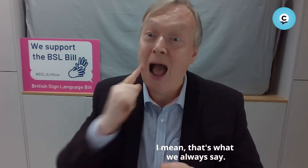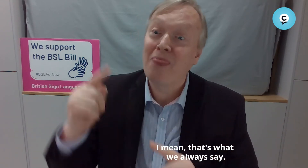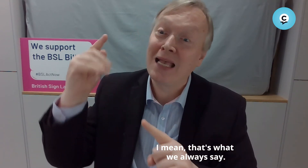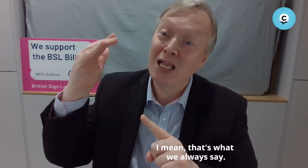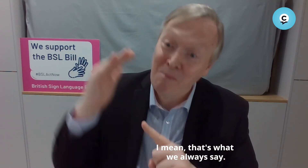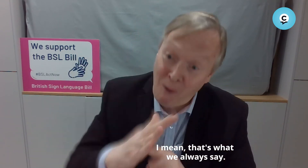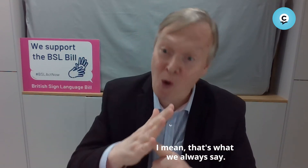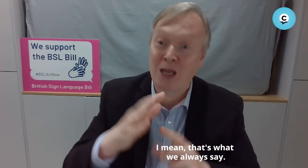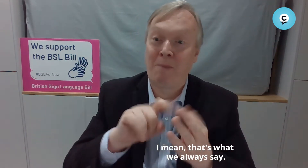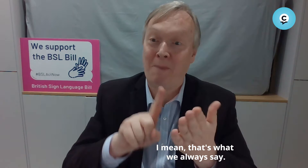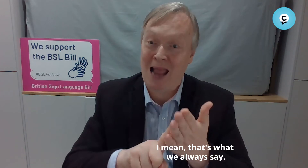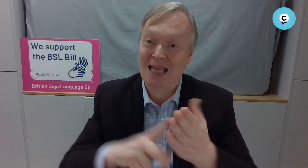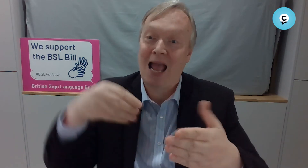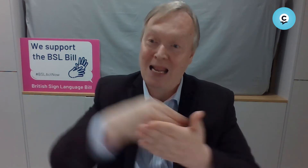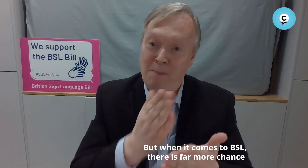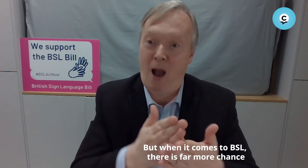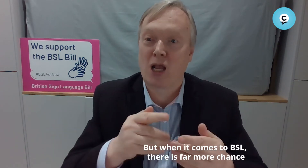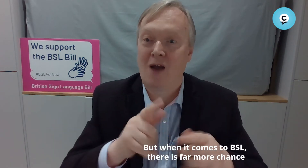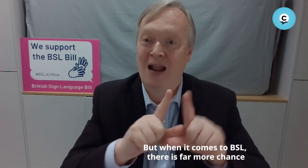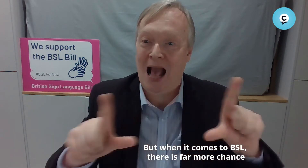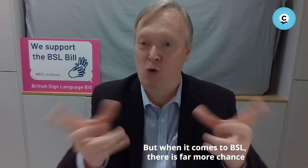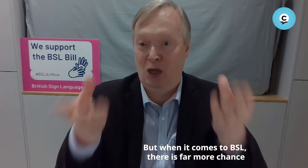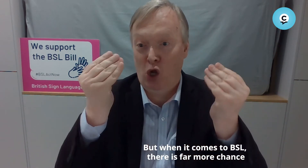we always say. But when it comes to BSL, there is